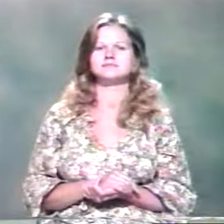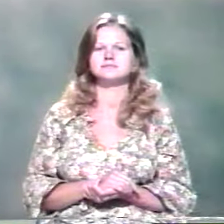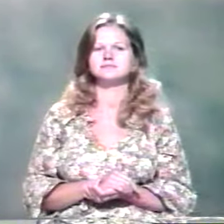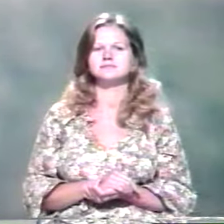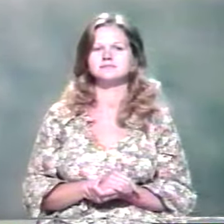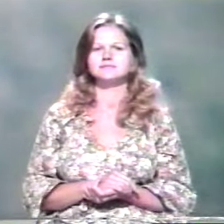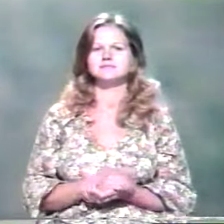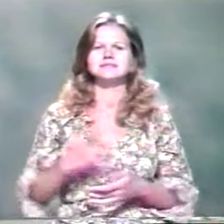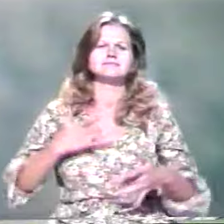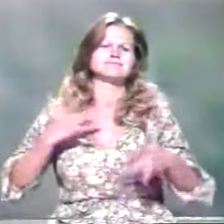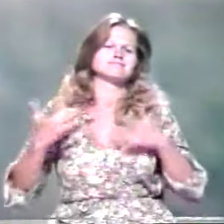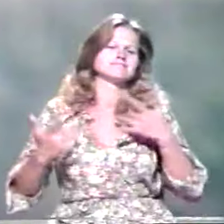Excited,